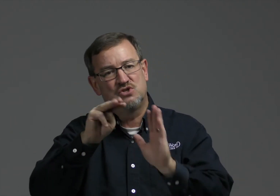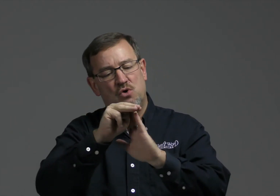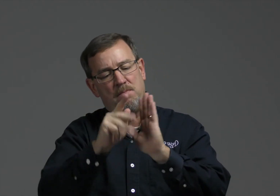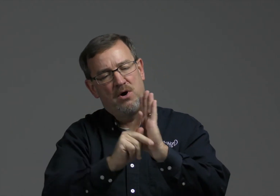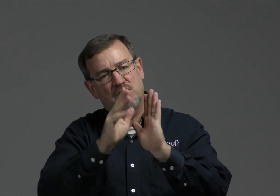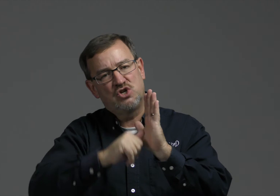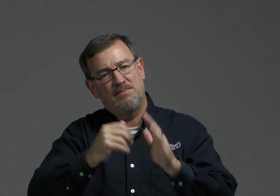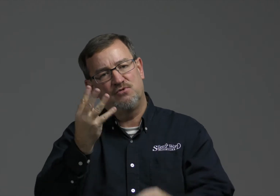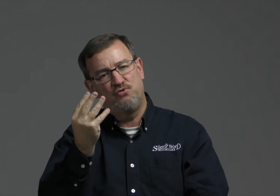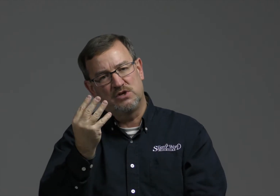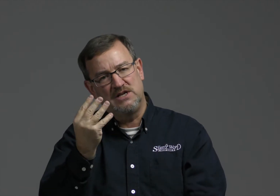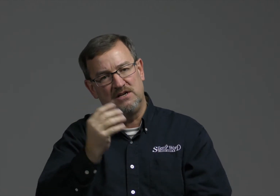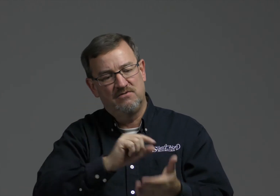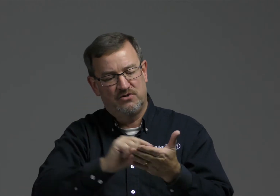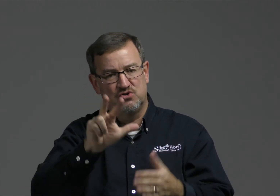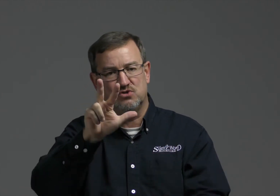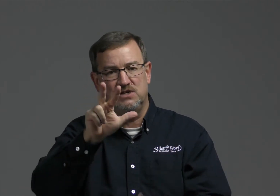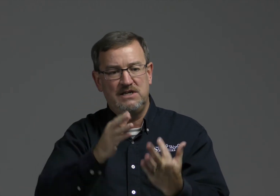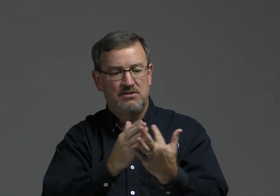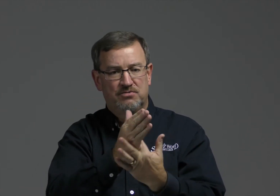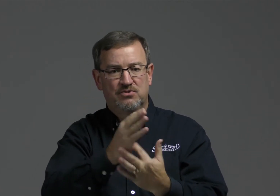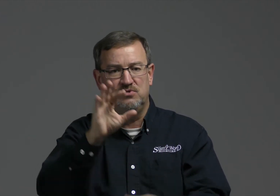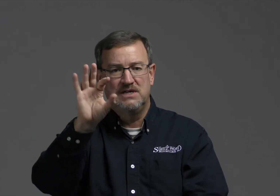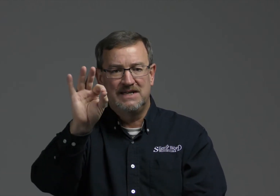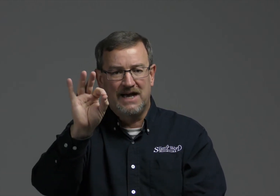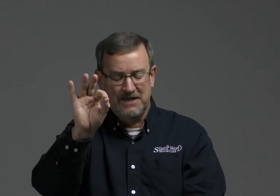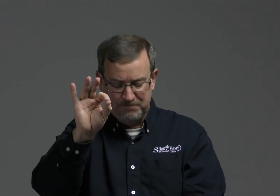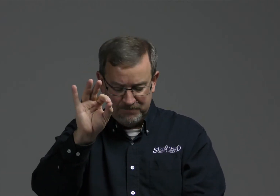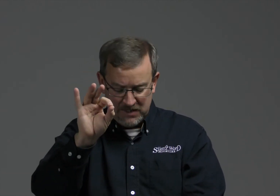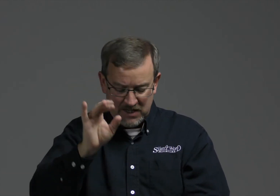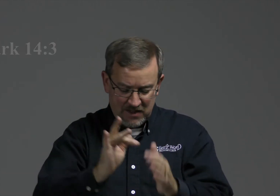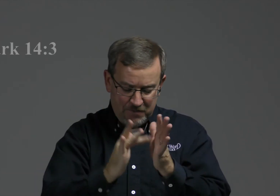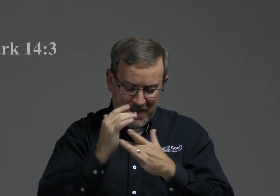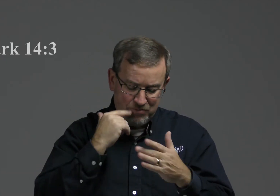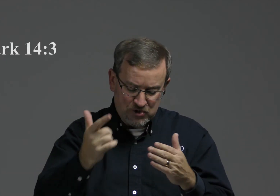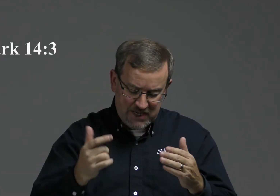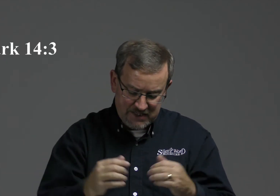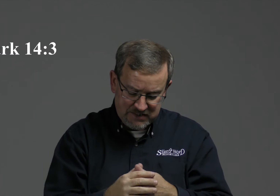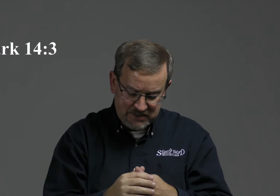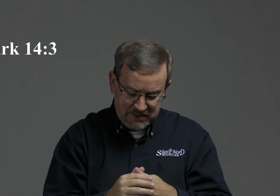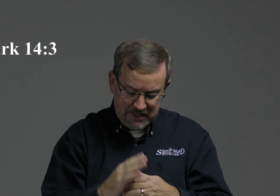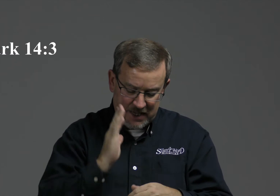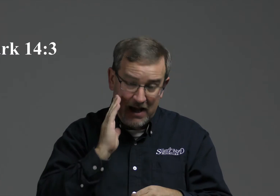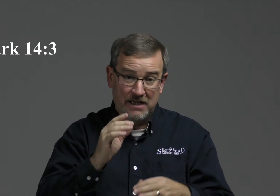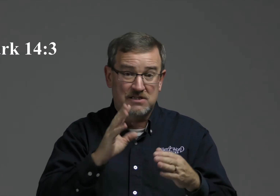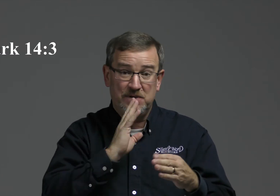So Mark chapter 14, verse 3 through 9. The Bible says, it's